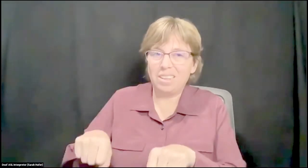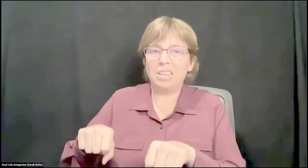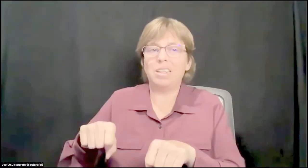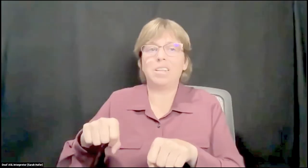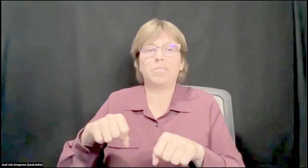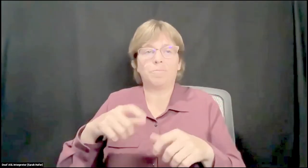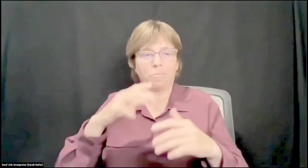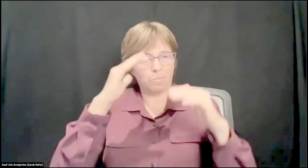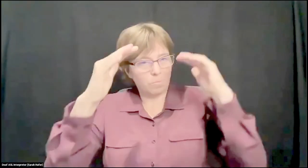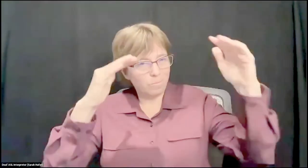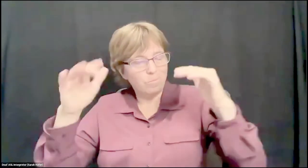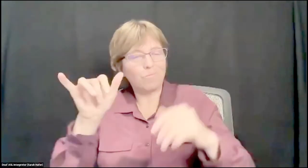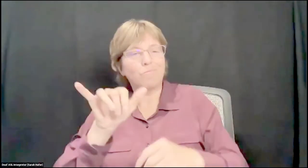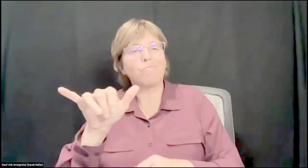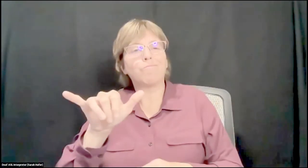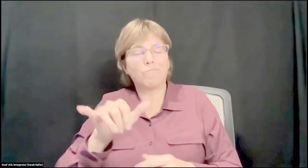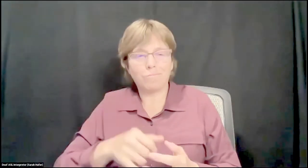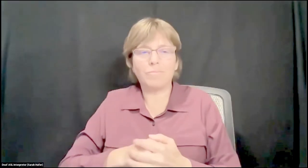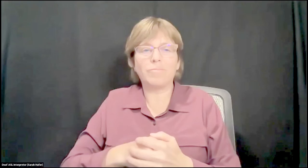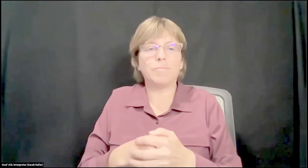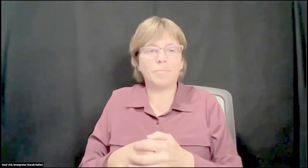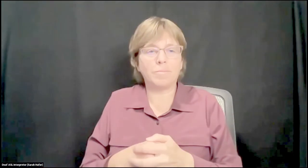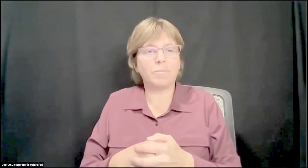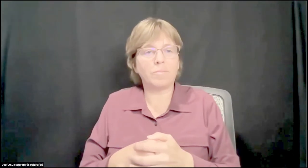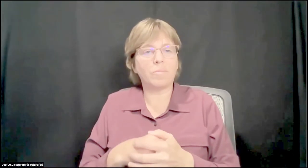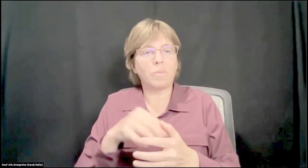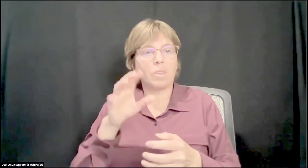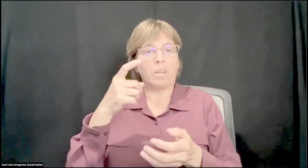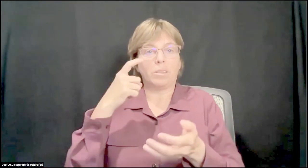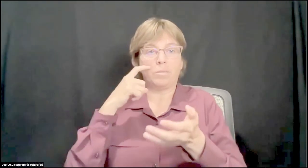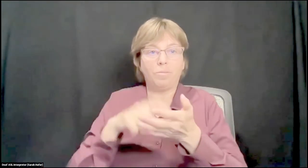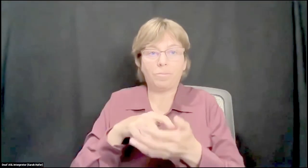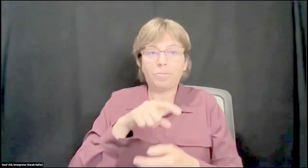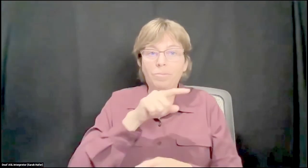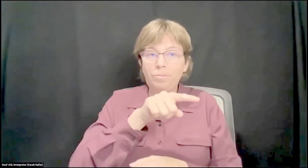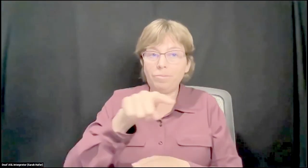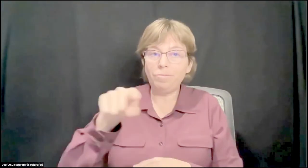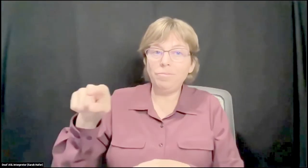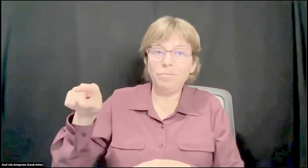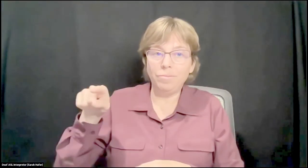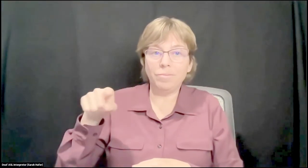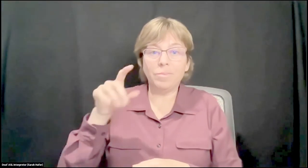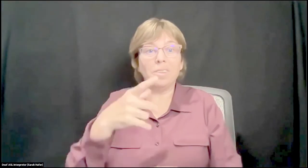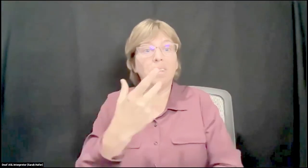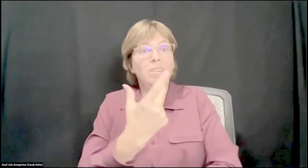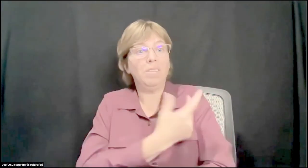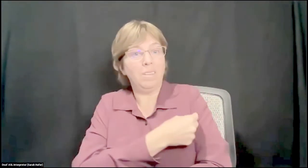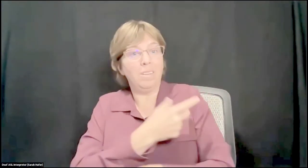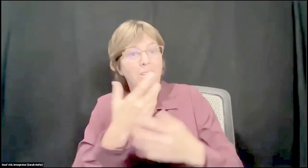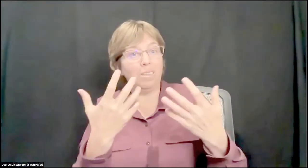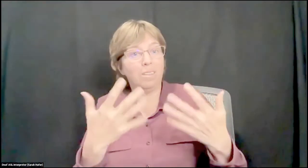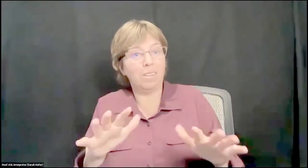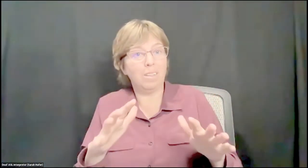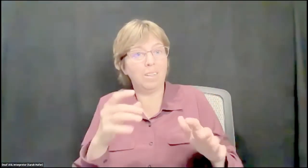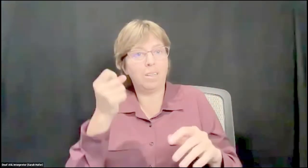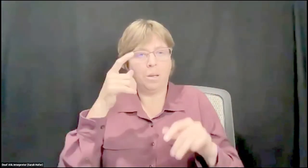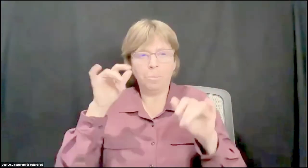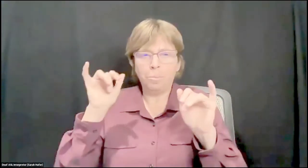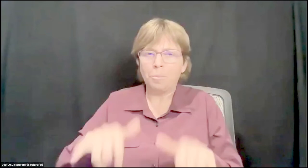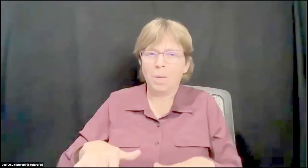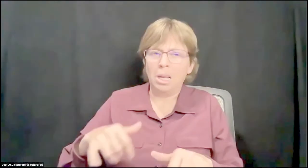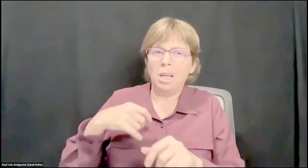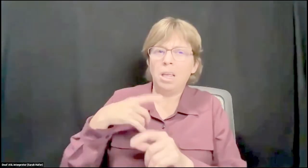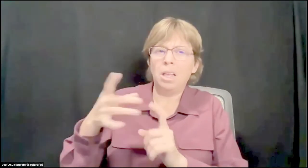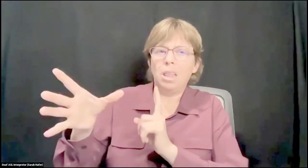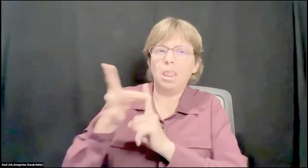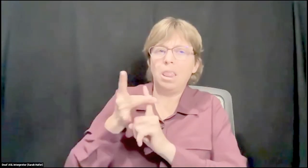now that vaccinated people who do end up getting infected after they're vaccinated are much less likely to actually report any kind